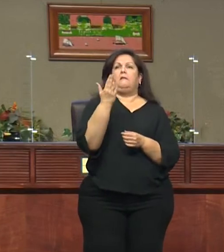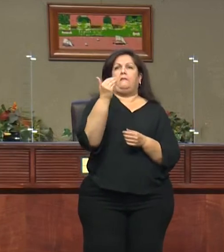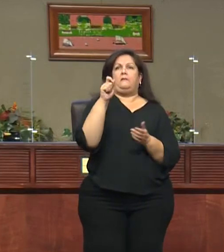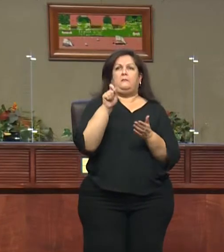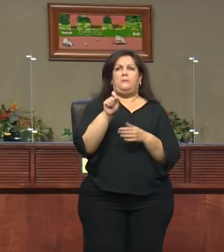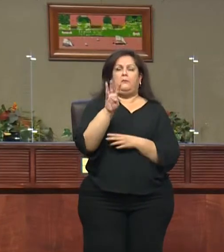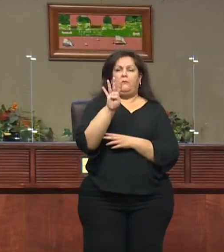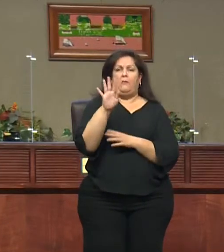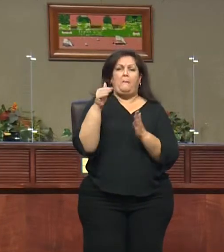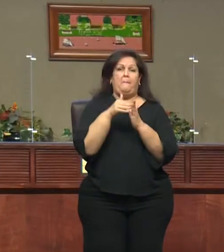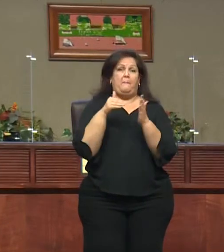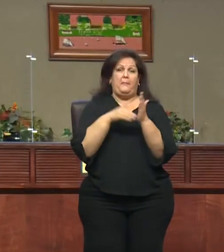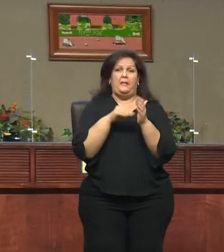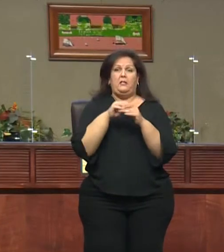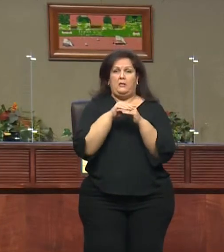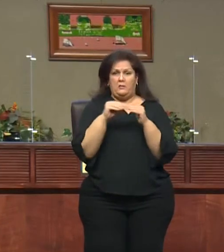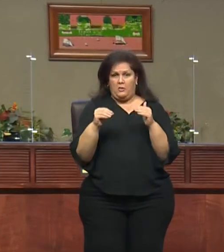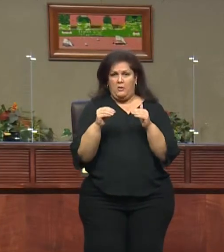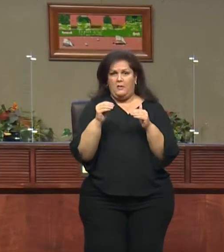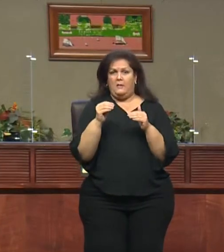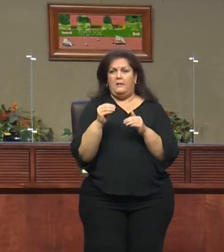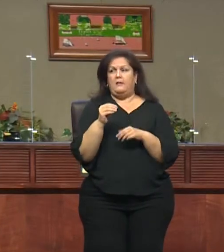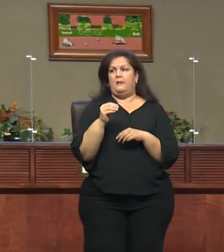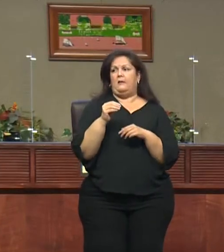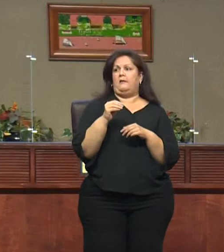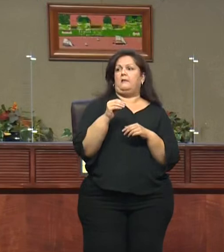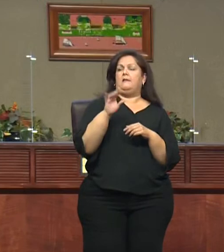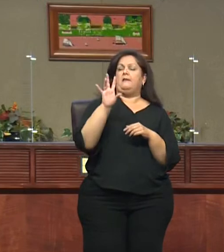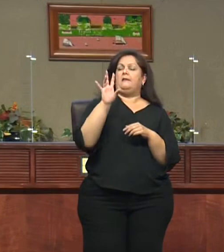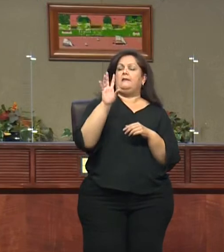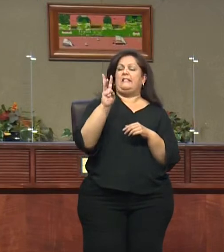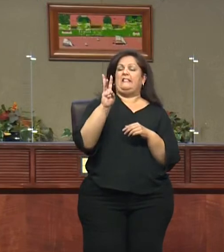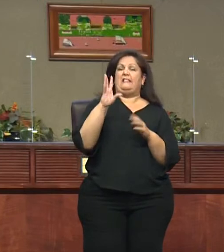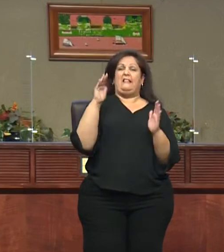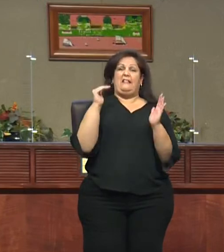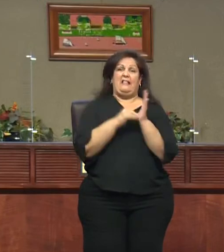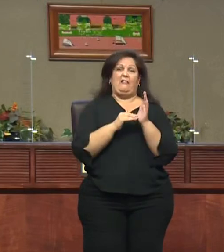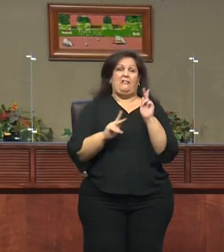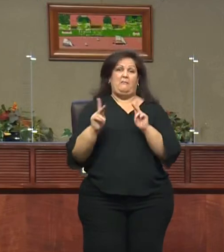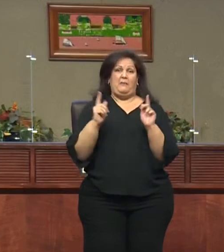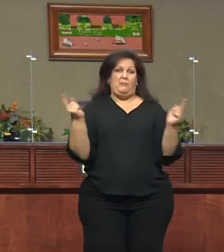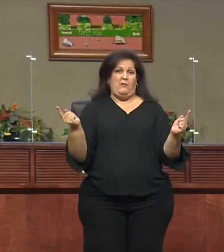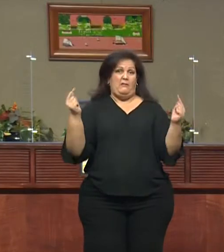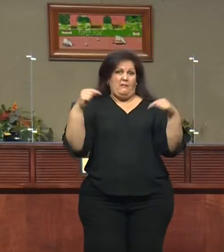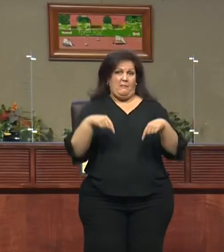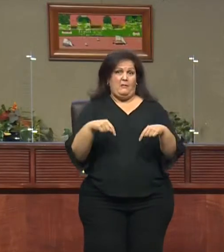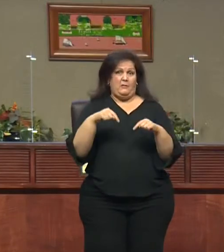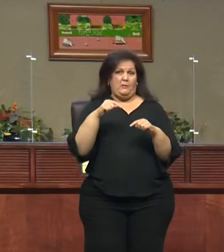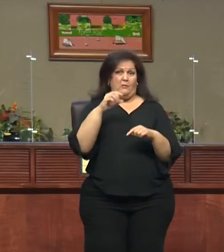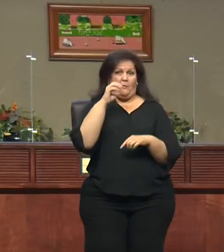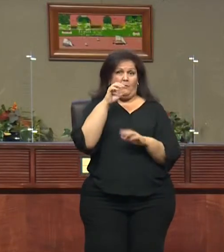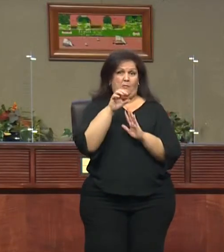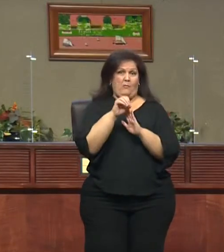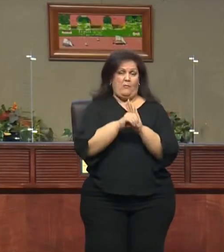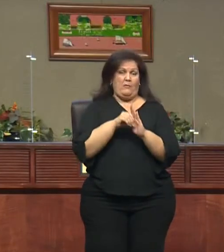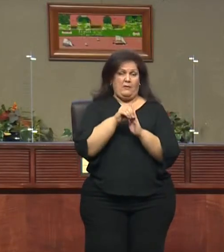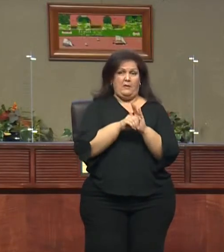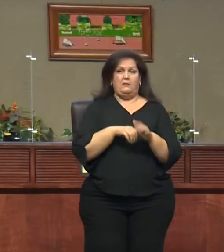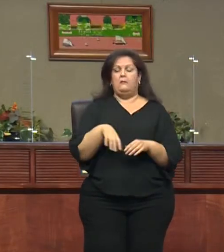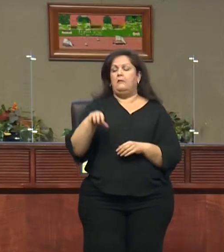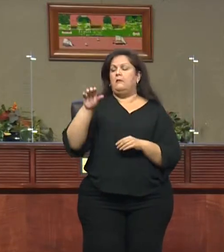$15.4 million and bring in 6,000 attendees. And the